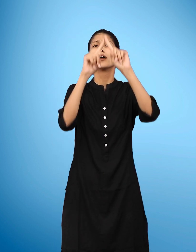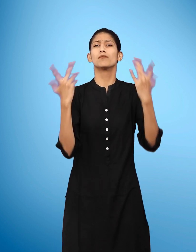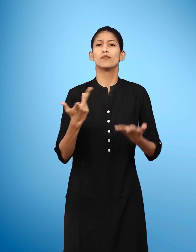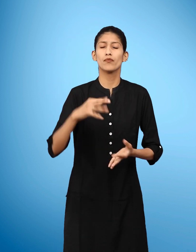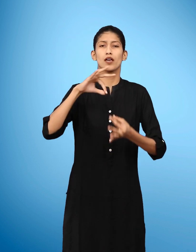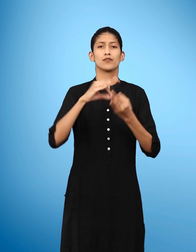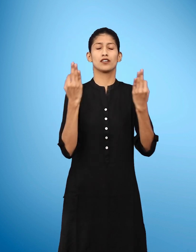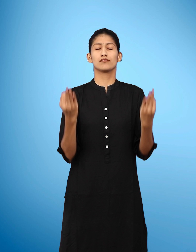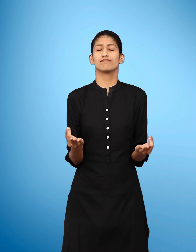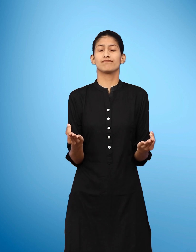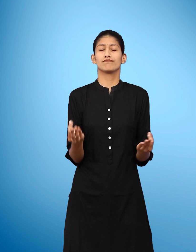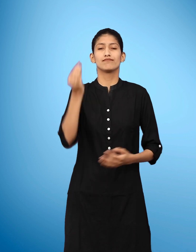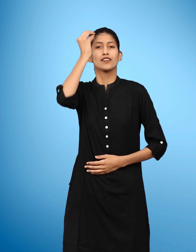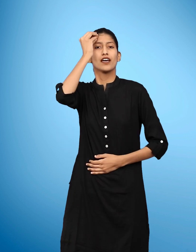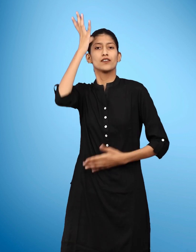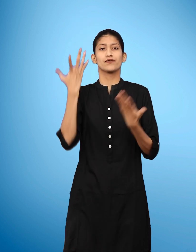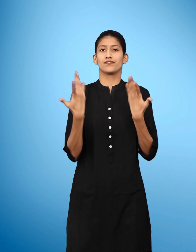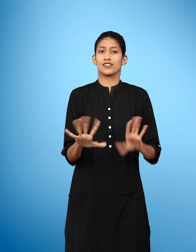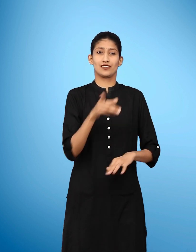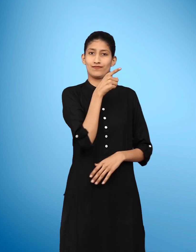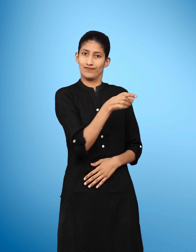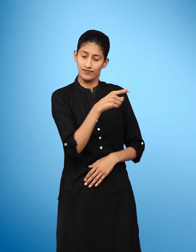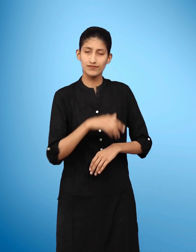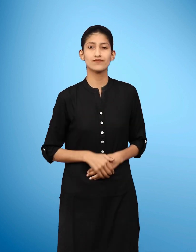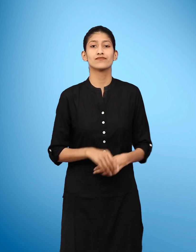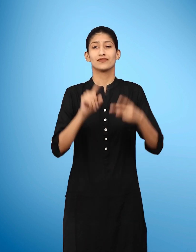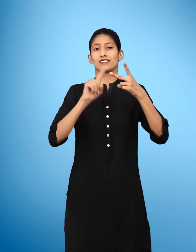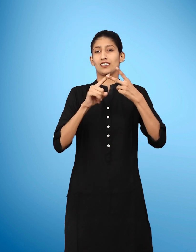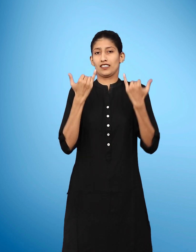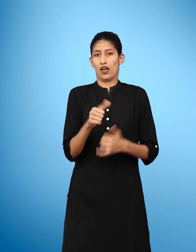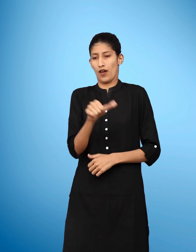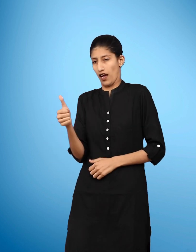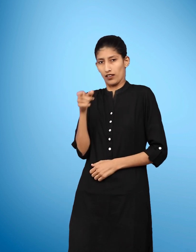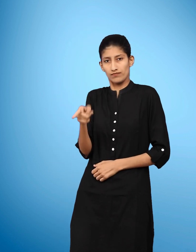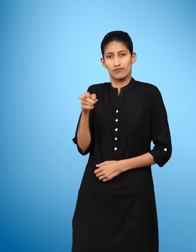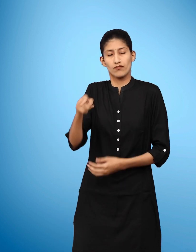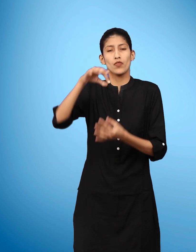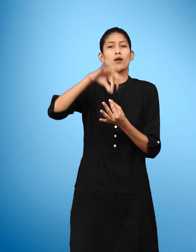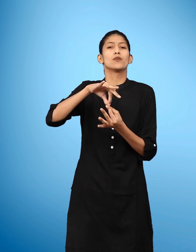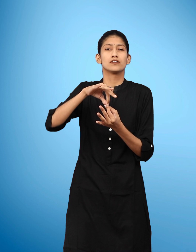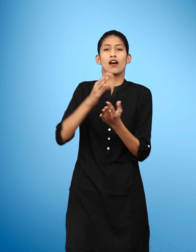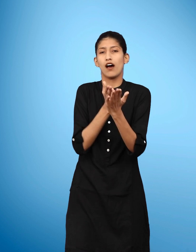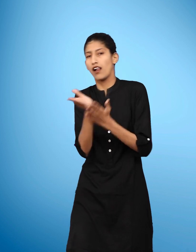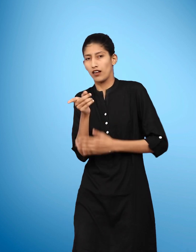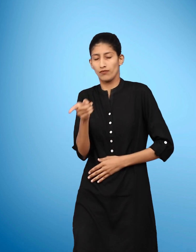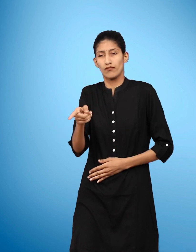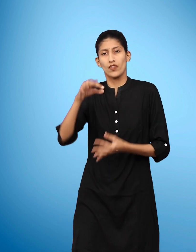Many of these were made in Mathura, while others were made in Takshashila.